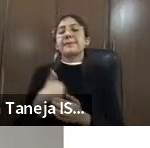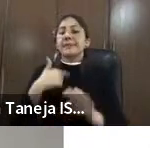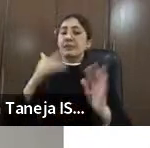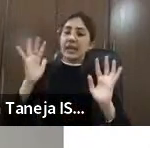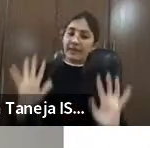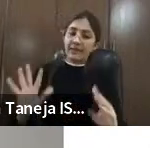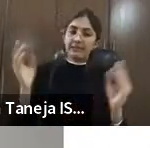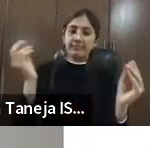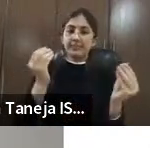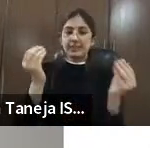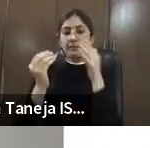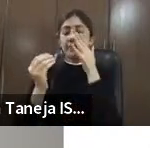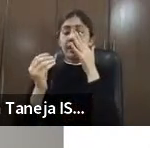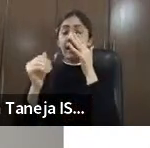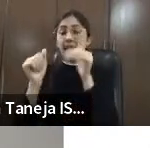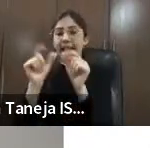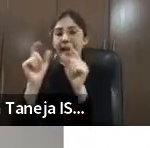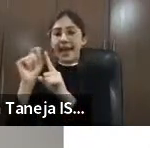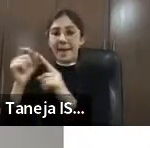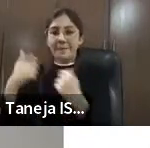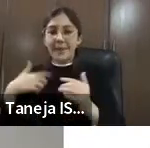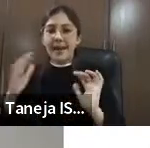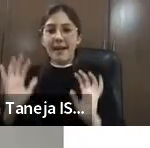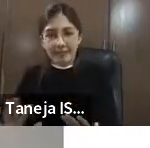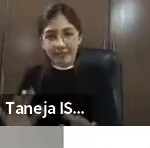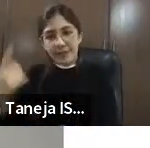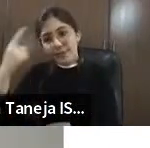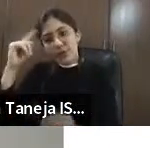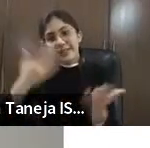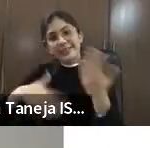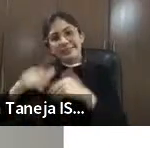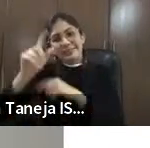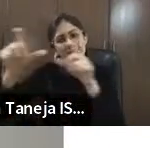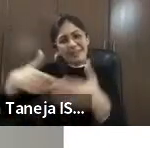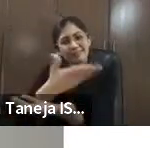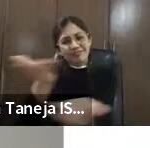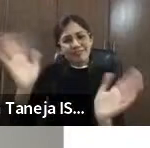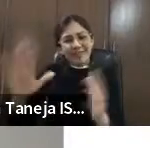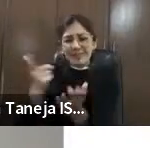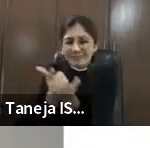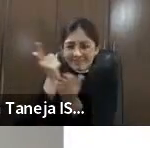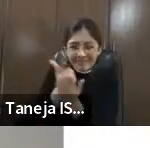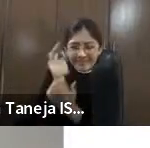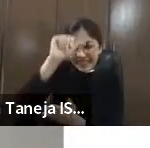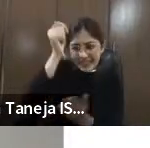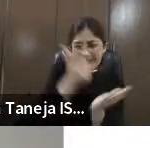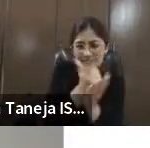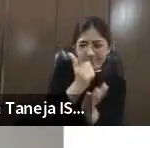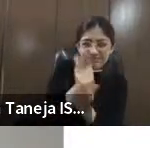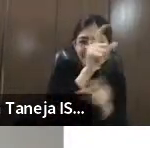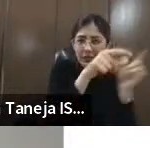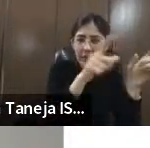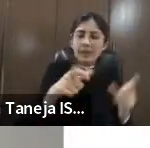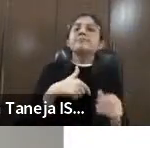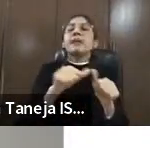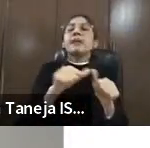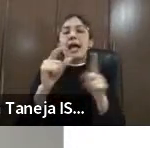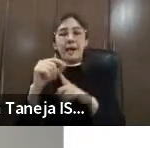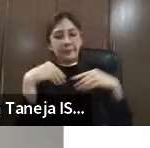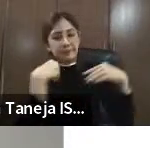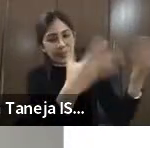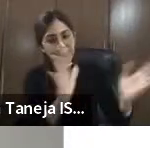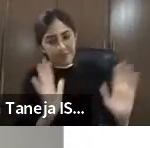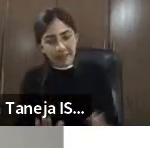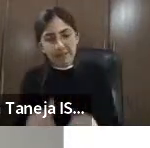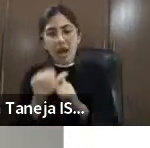Cap Sarthi app to outreach people with disability in rural part of India, and coming up with a accessible